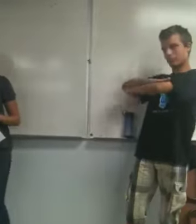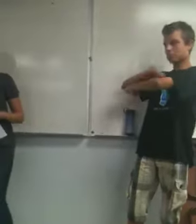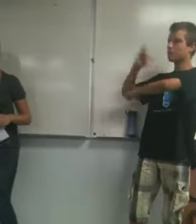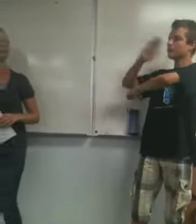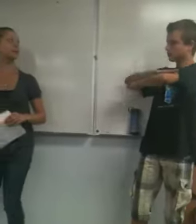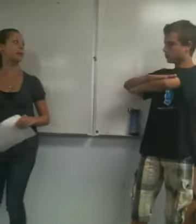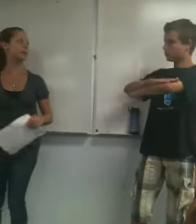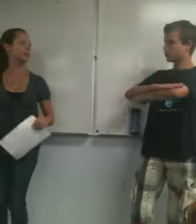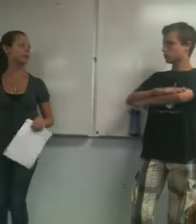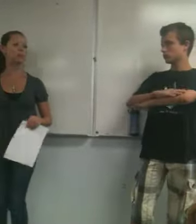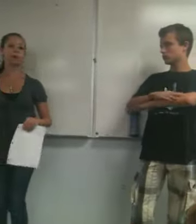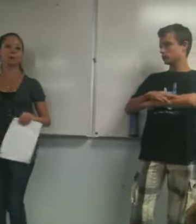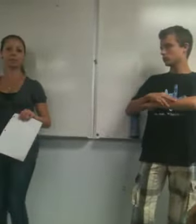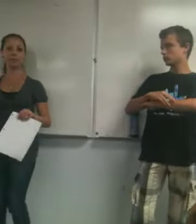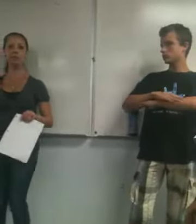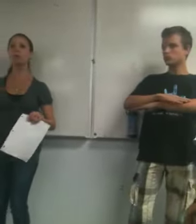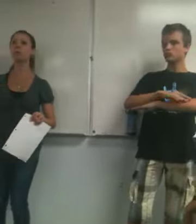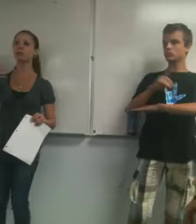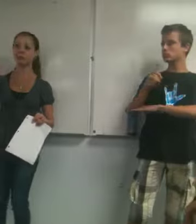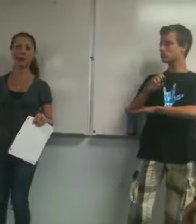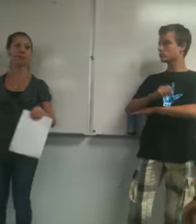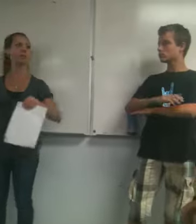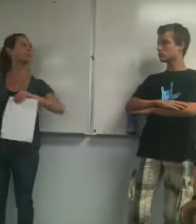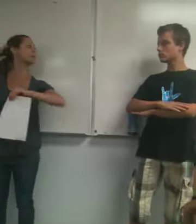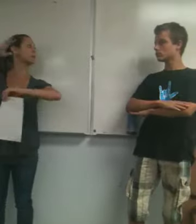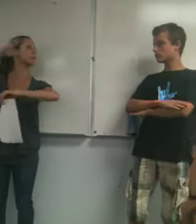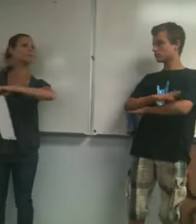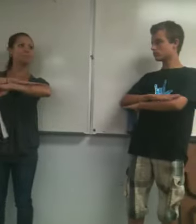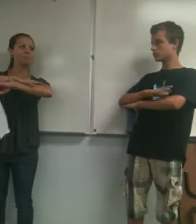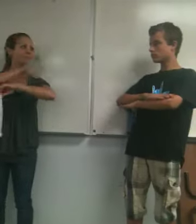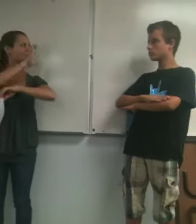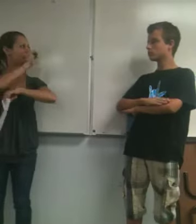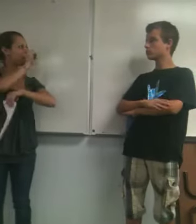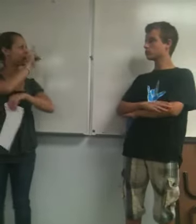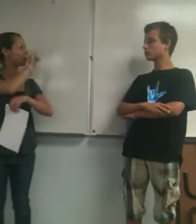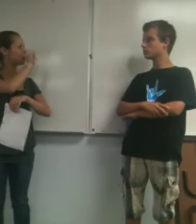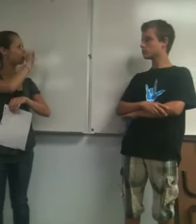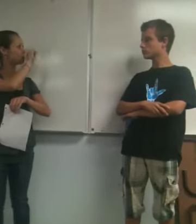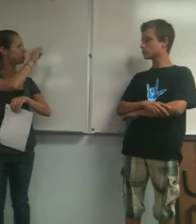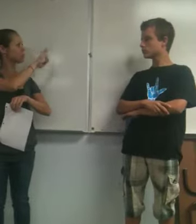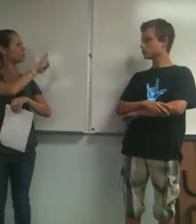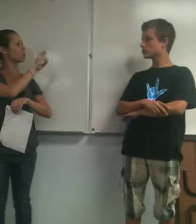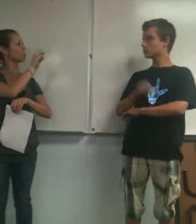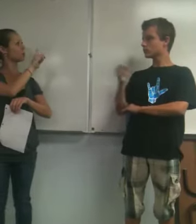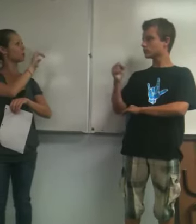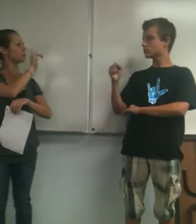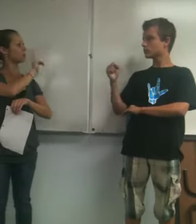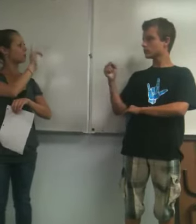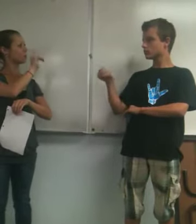Desk is the same sign too, so it can be table, desk, counter,